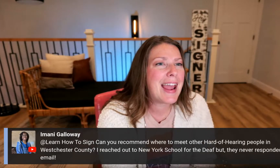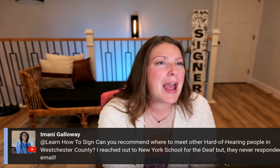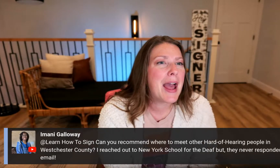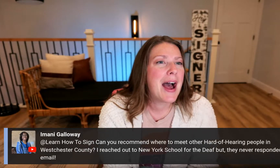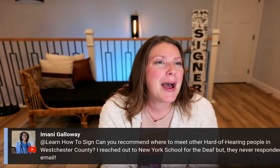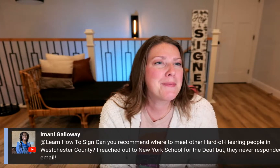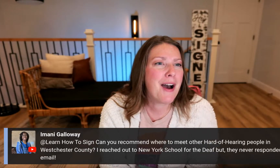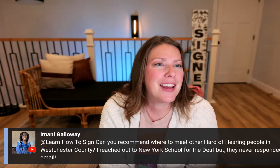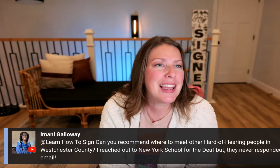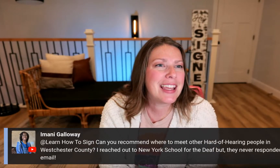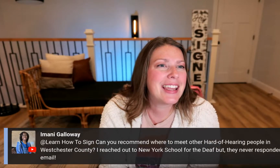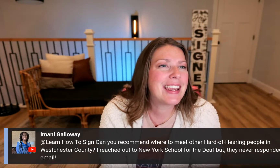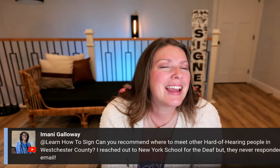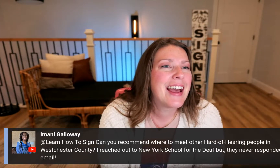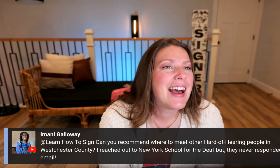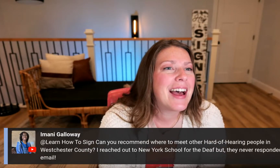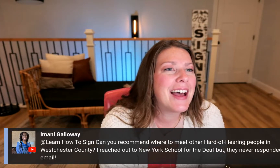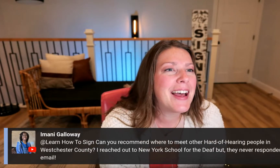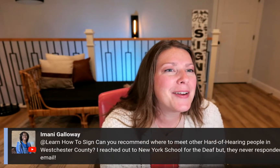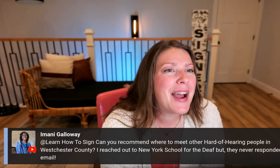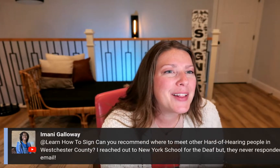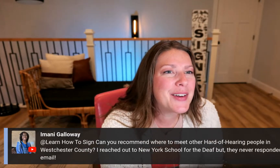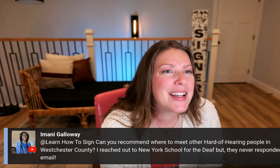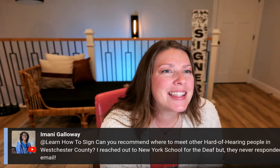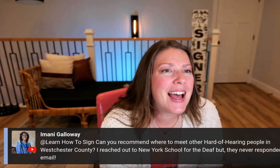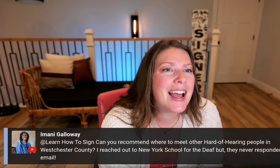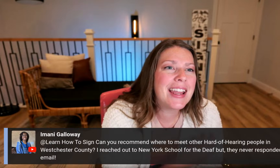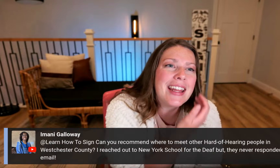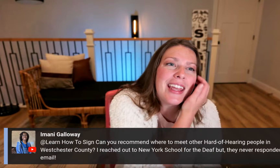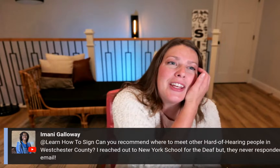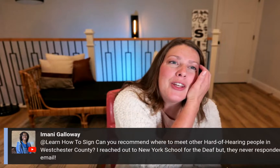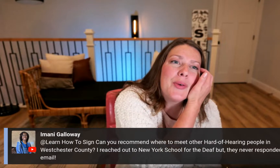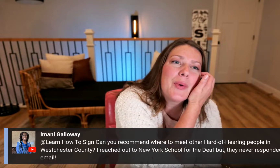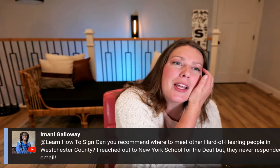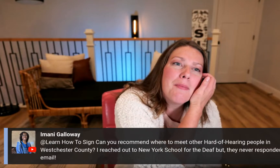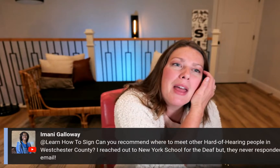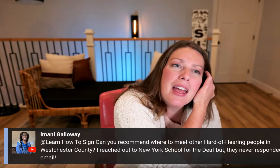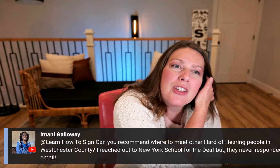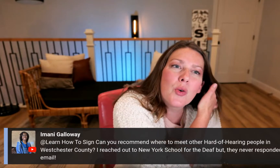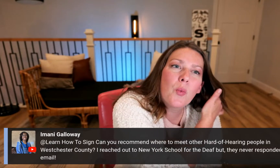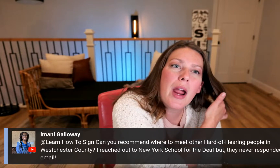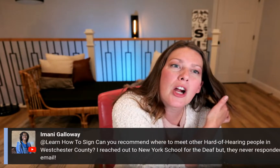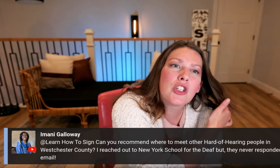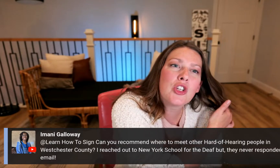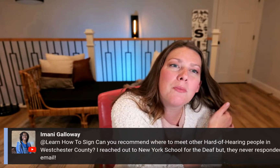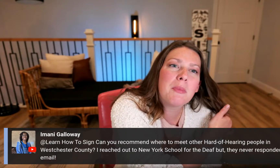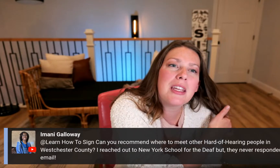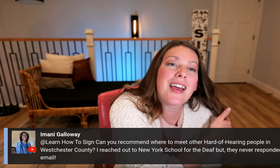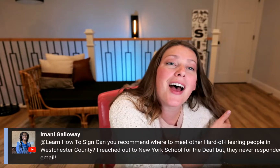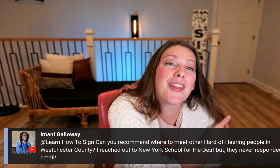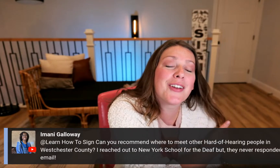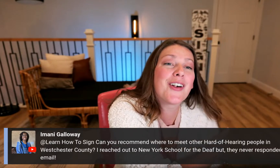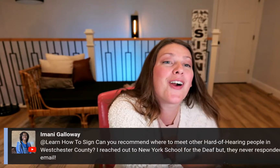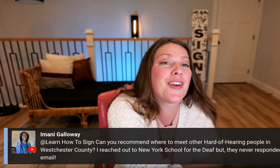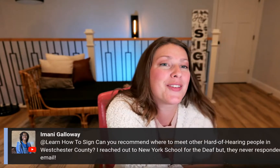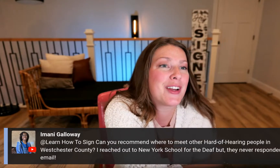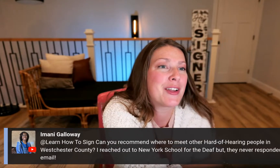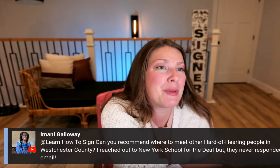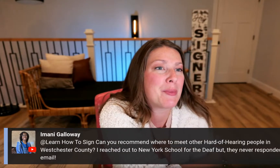Okay, I'm Moni. Hi, learn how to sign. Can you recommend where to meet other hard of hearing